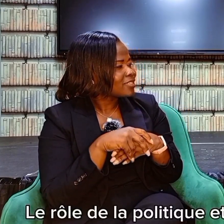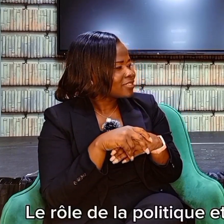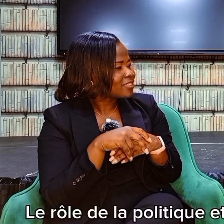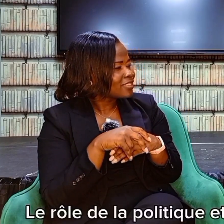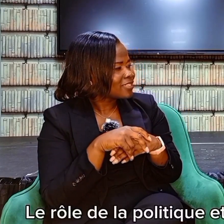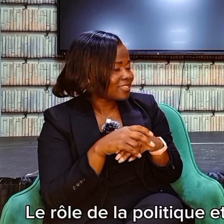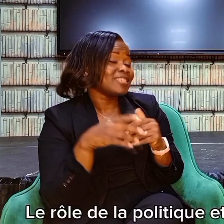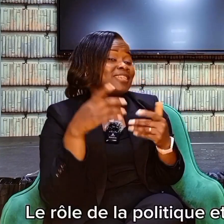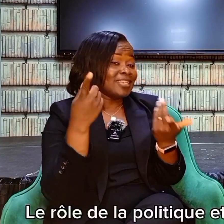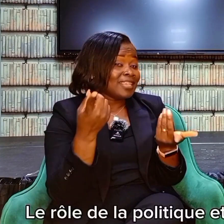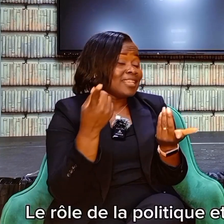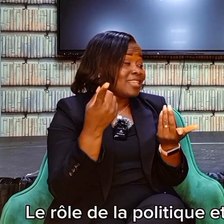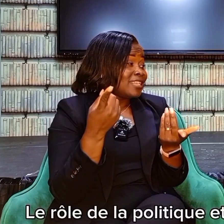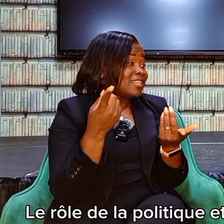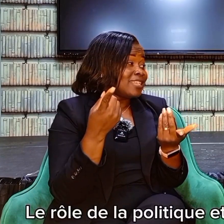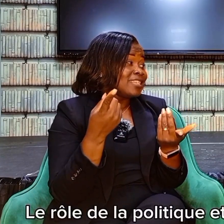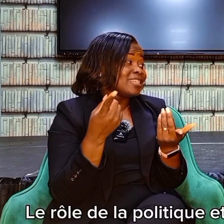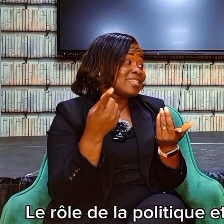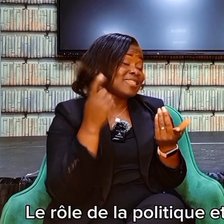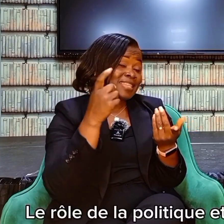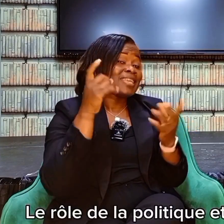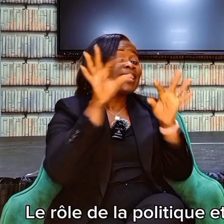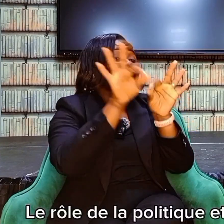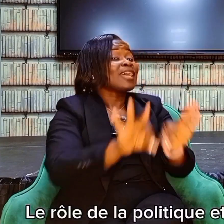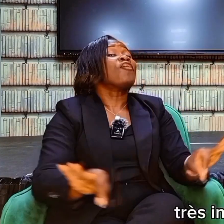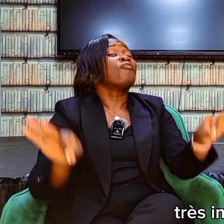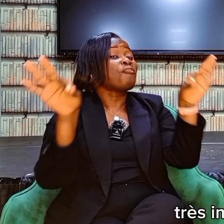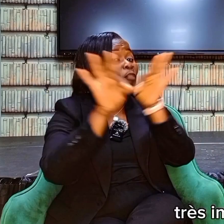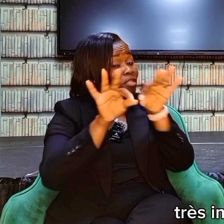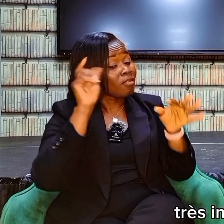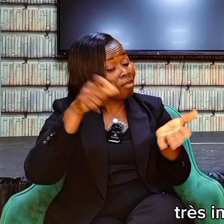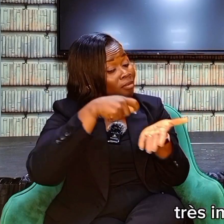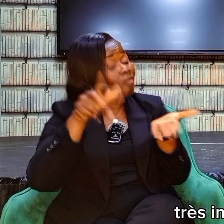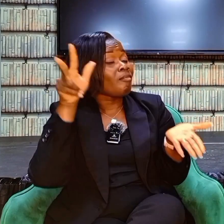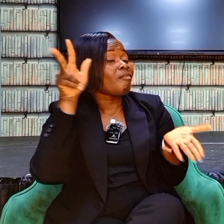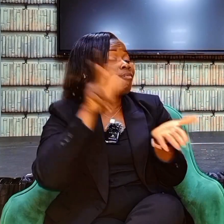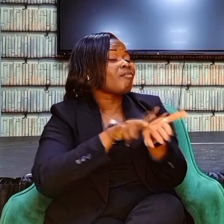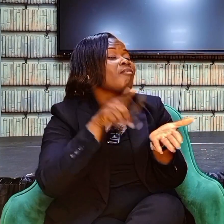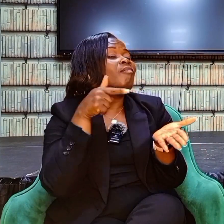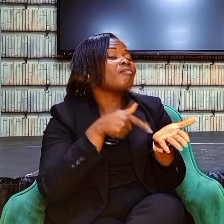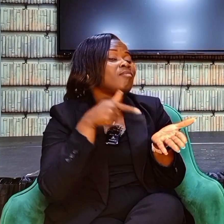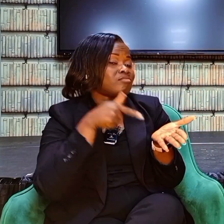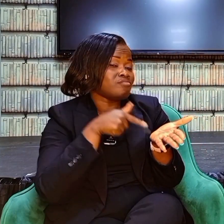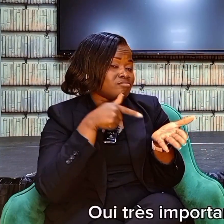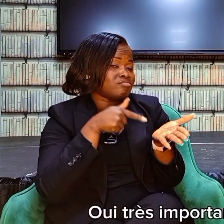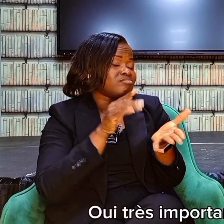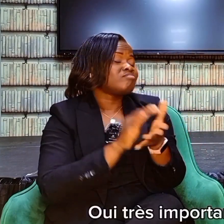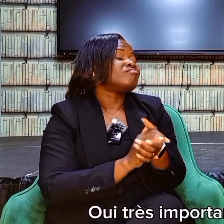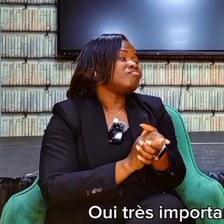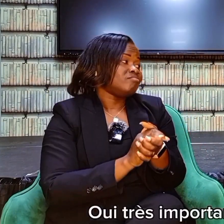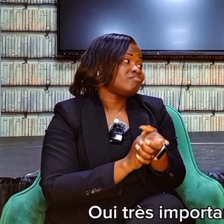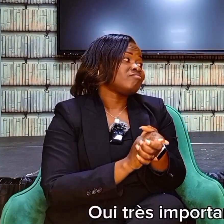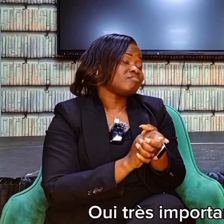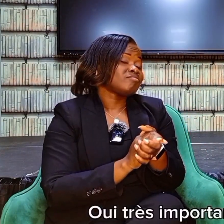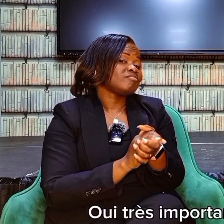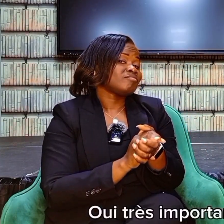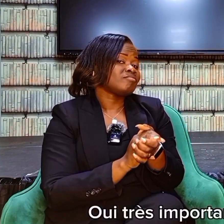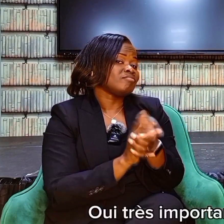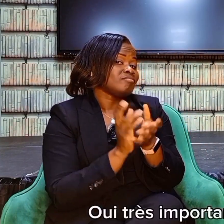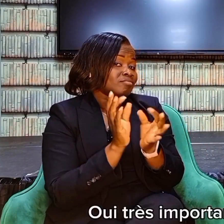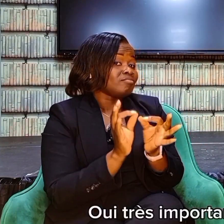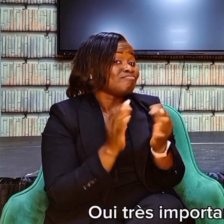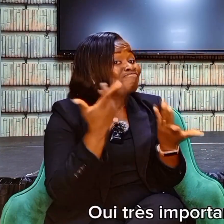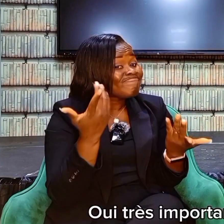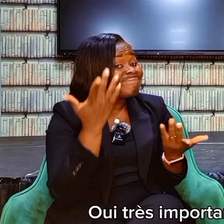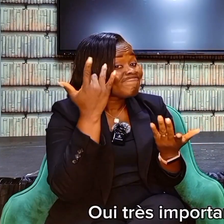The role of policy, the frameworks are also very, very important. Yes, very important,